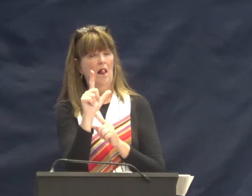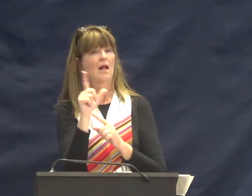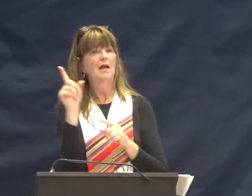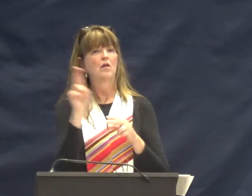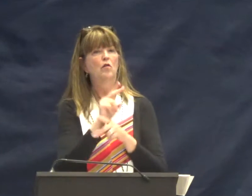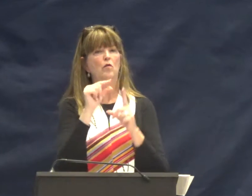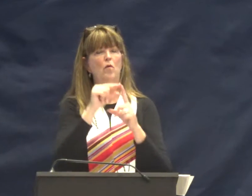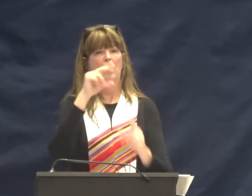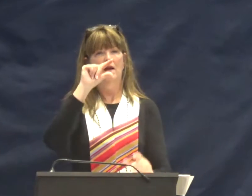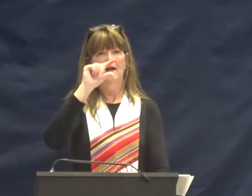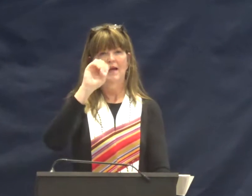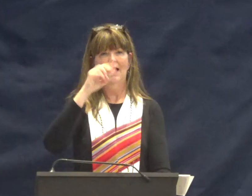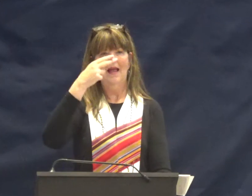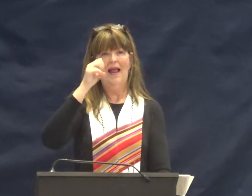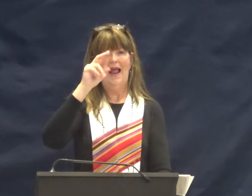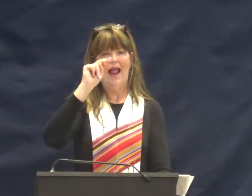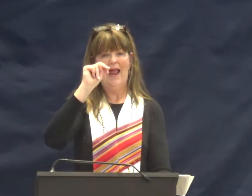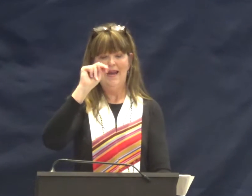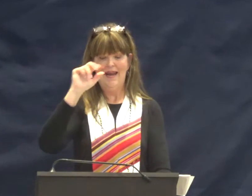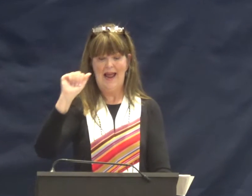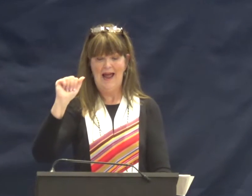when he says hell. He uses the word Gehenna.